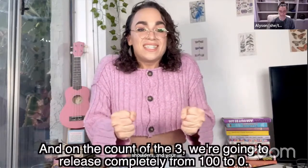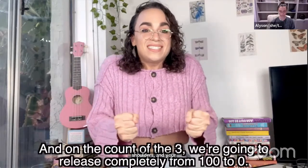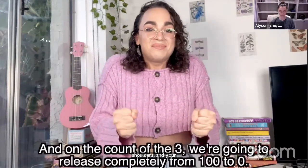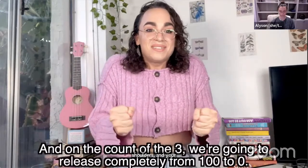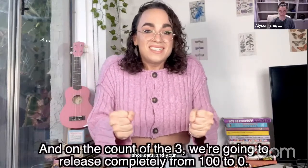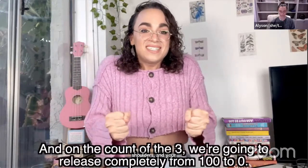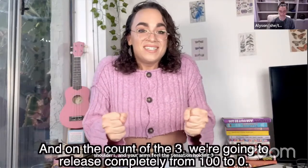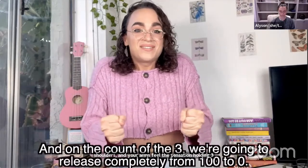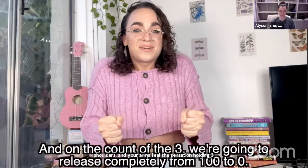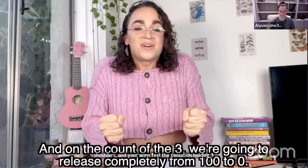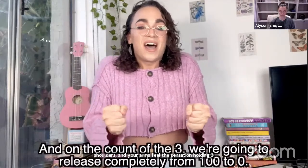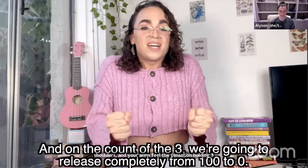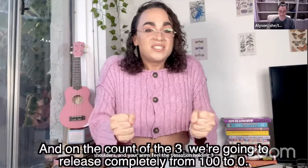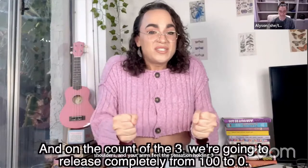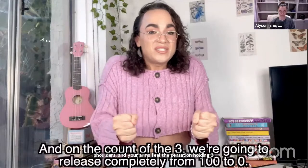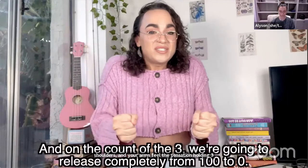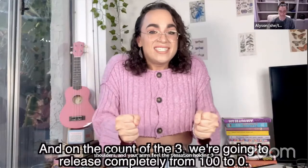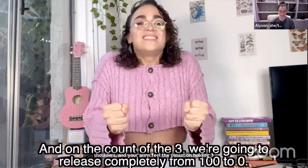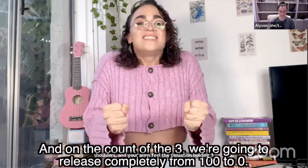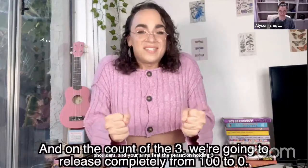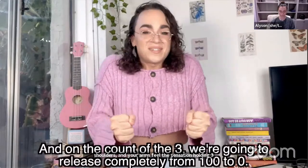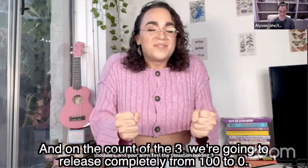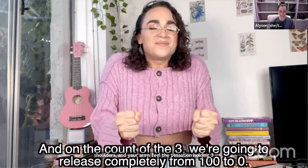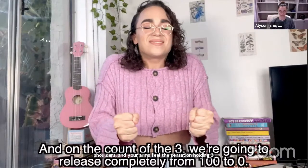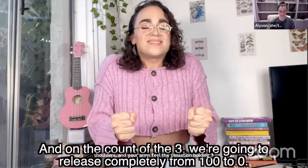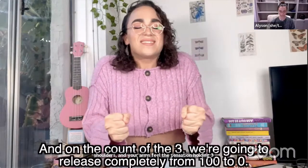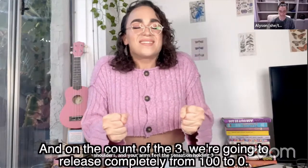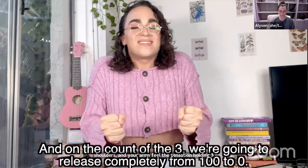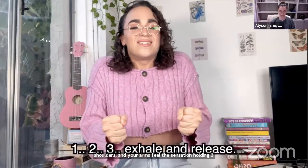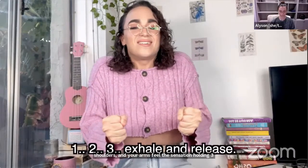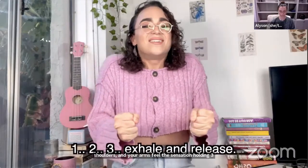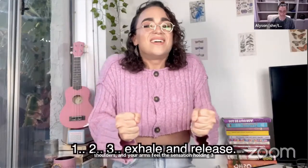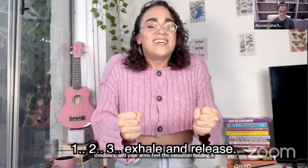to release completely from 100 to 0.